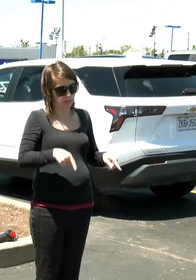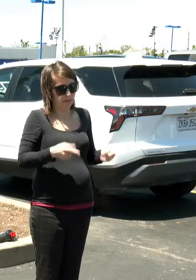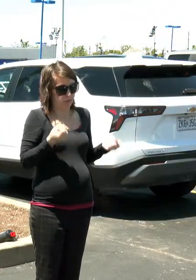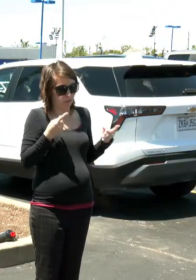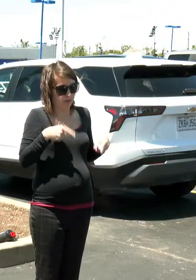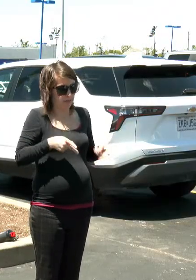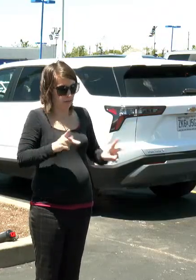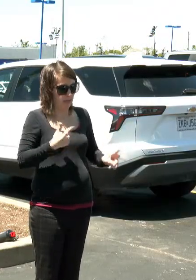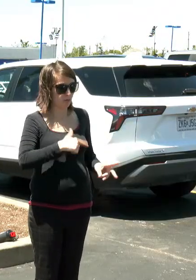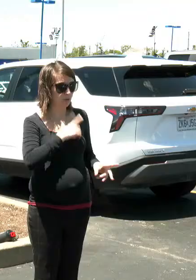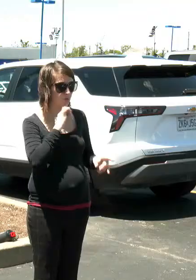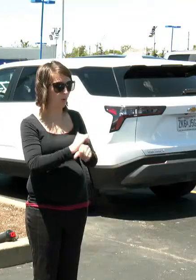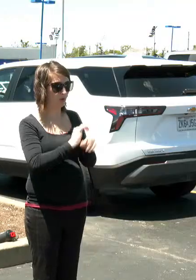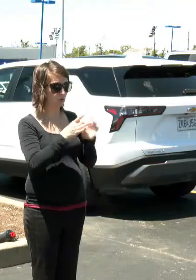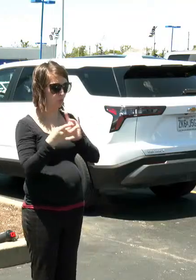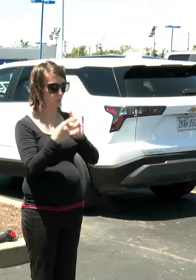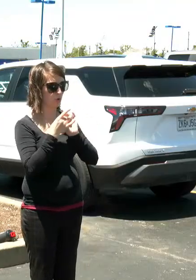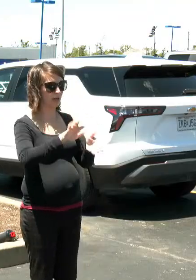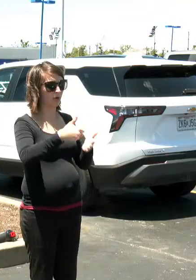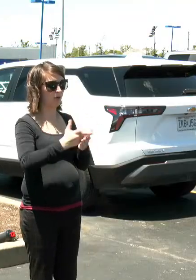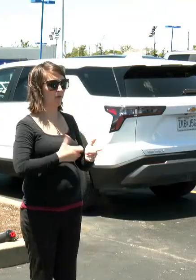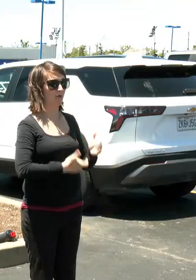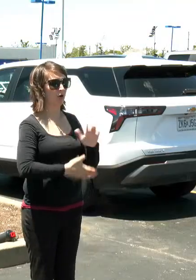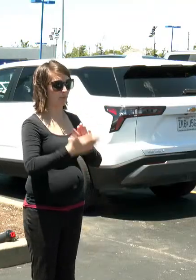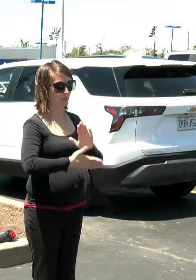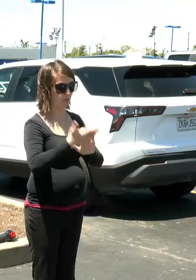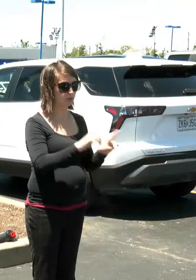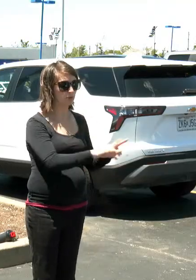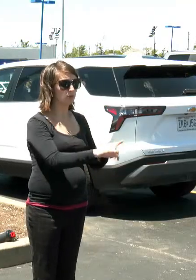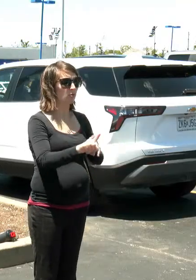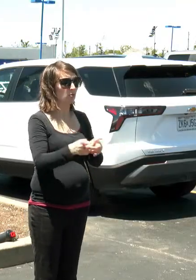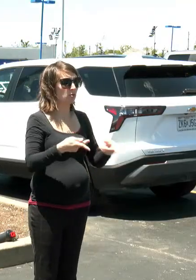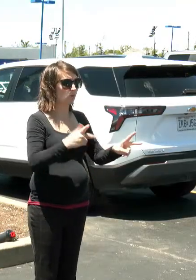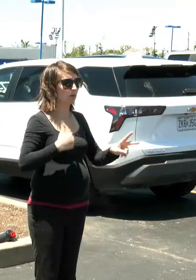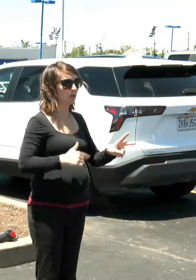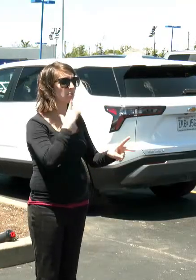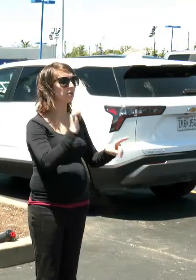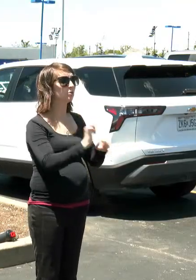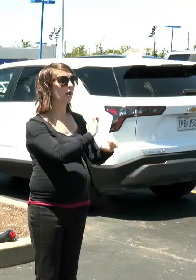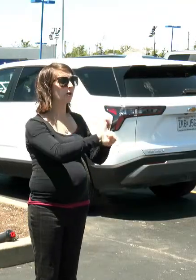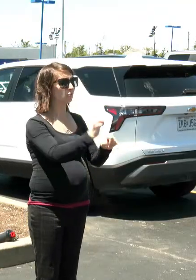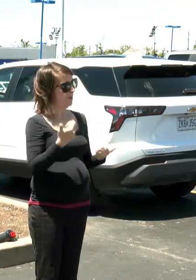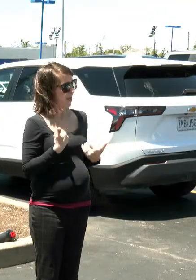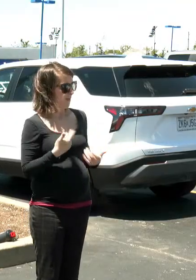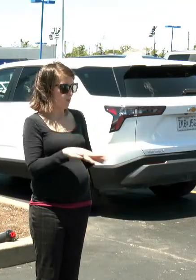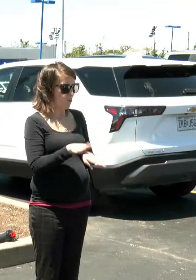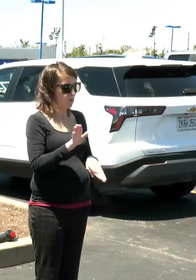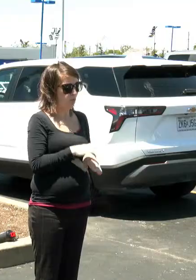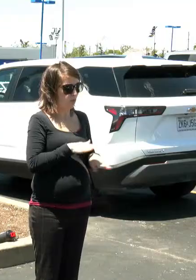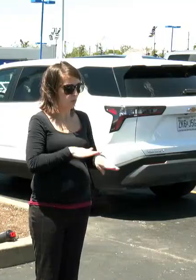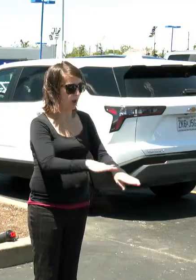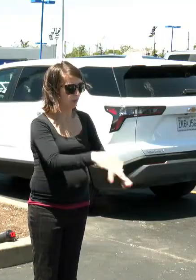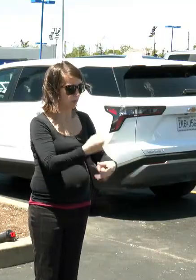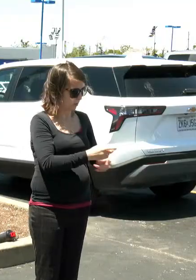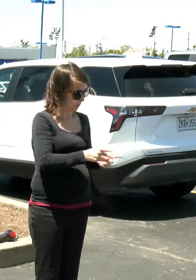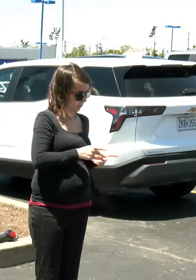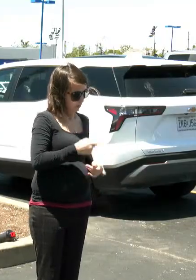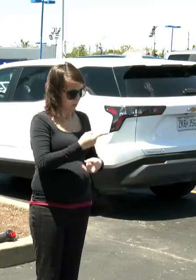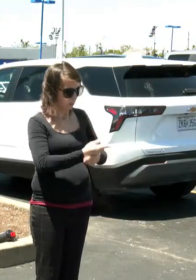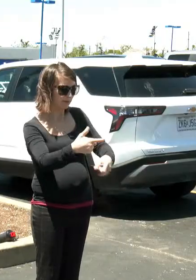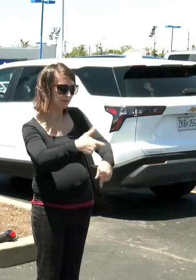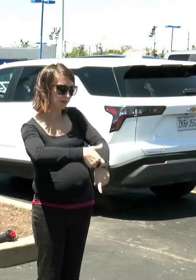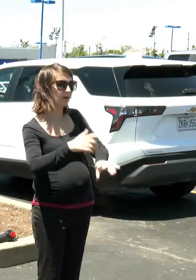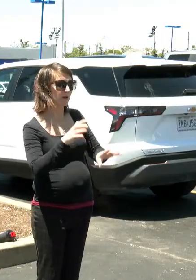to coordinate every operation. This allows us to put the boots on the ground in the right places at the right time.